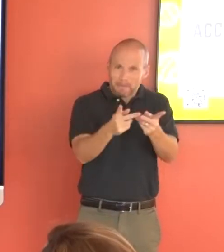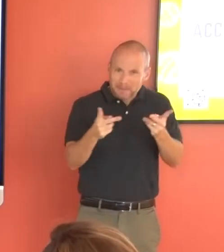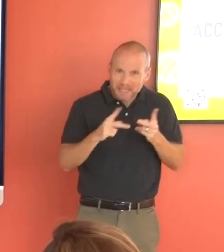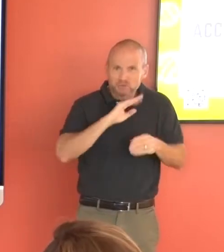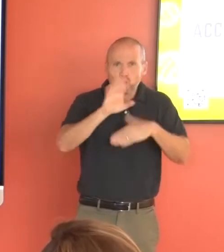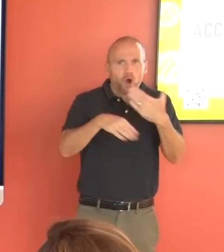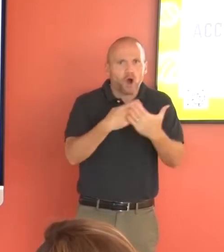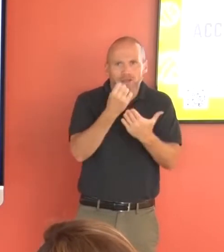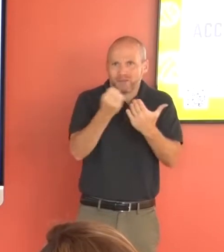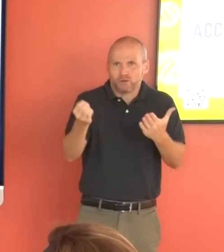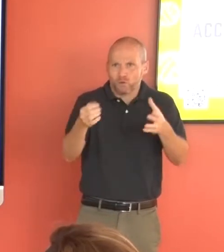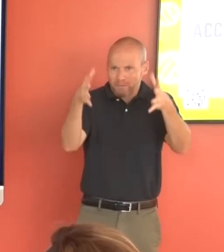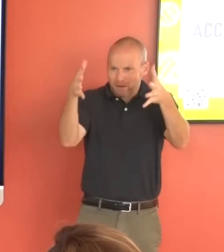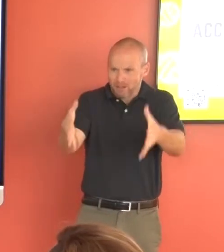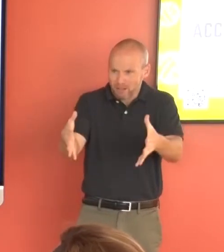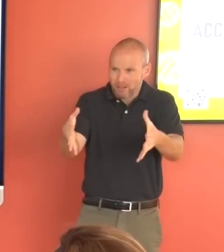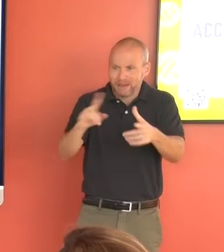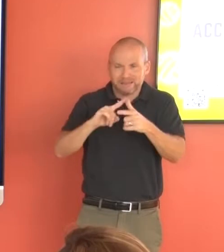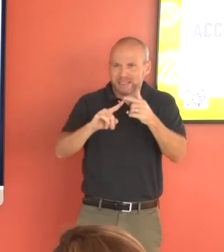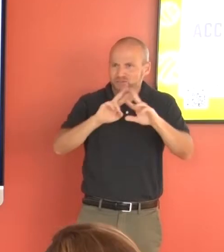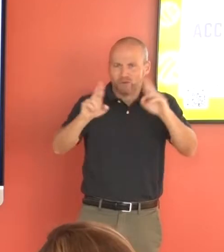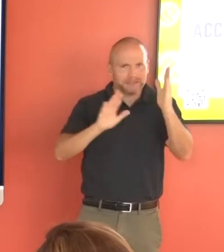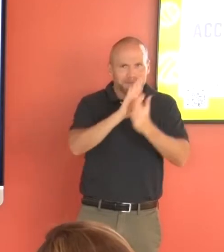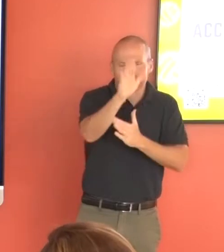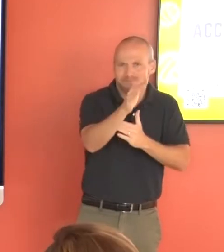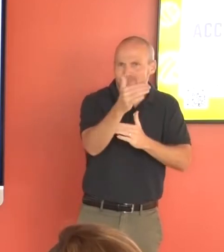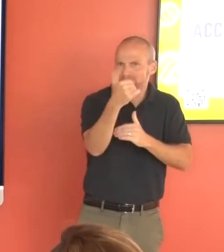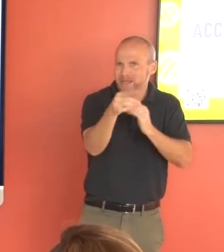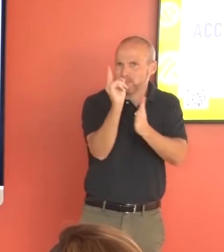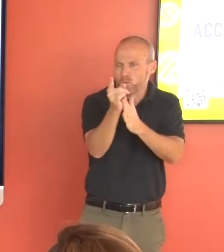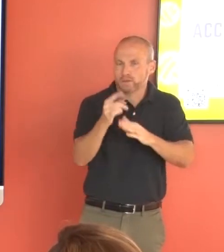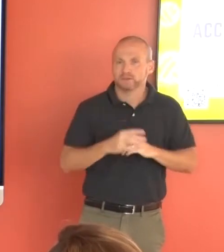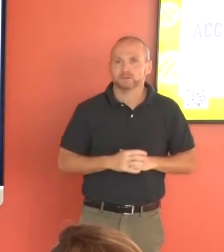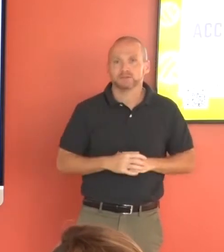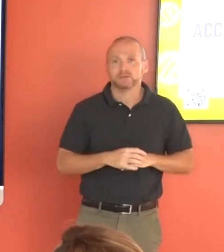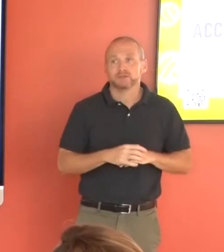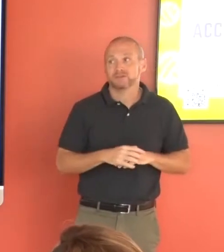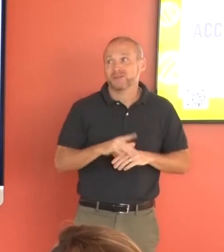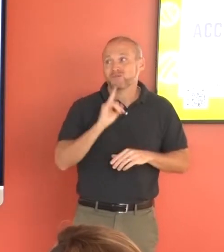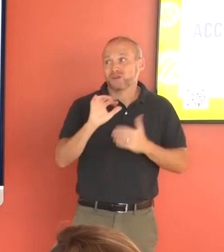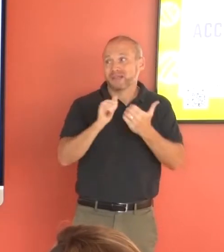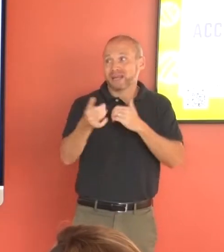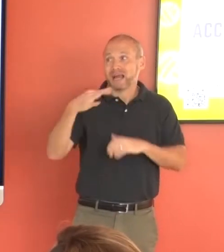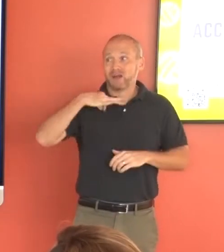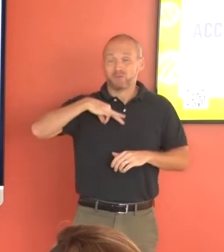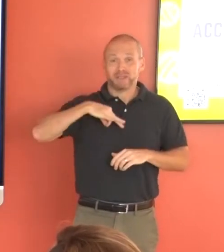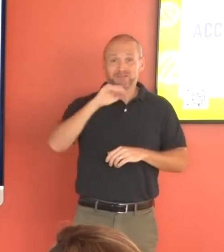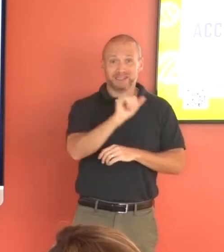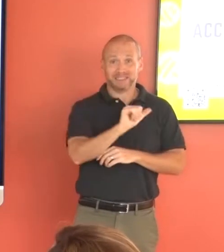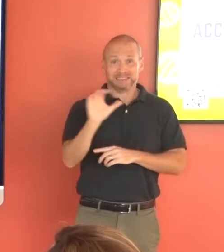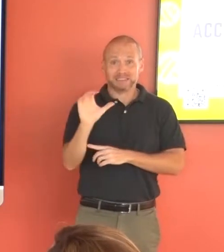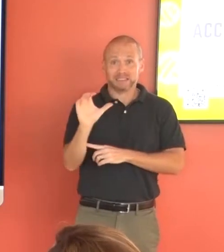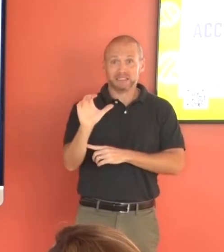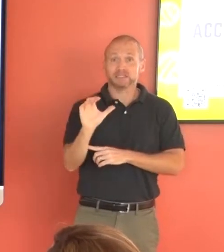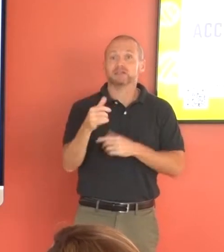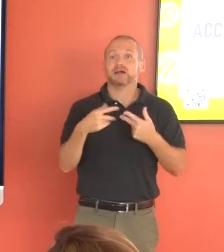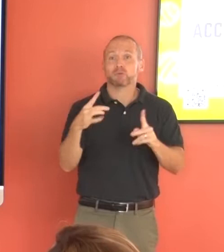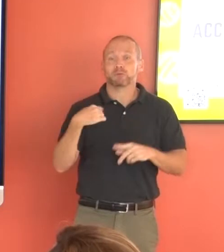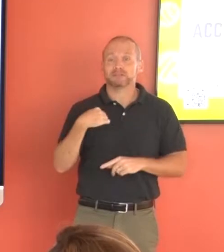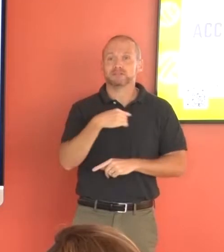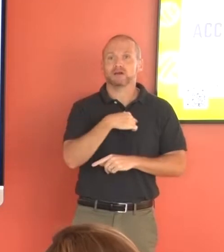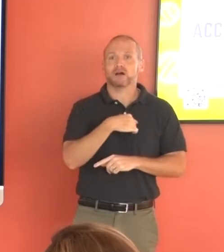their equipment, everything is housed and can take it out. The great thing for ACC, it's going to allow us